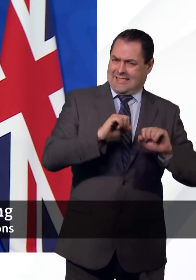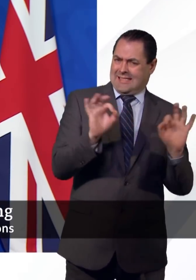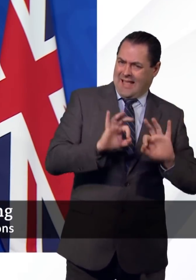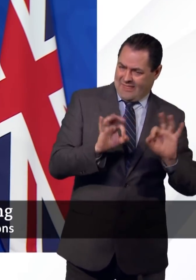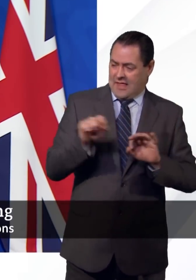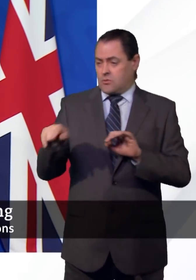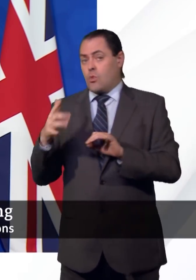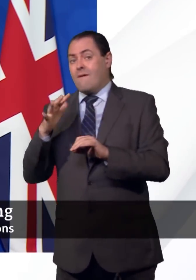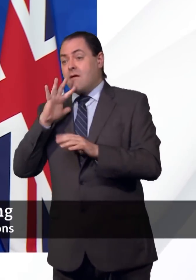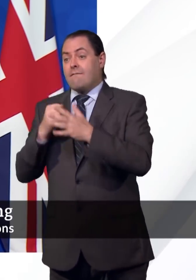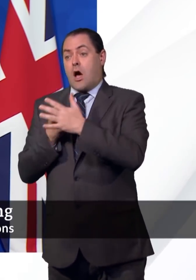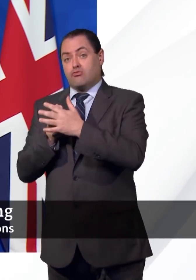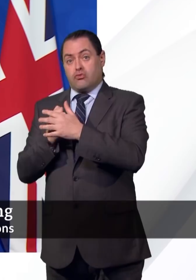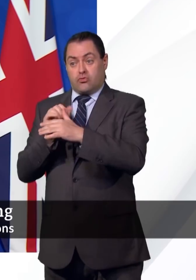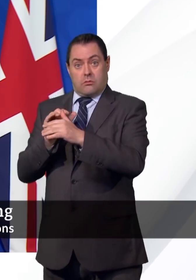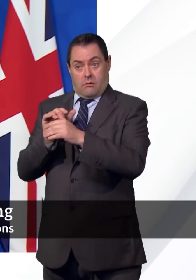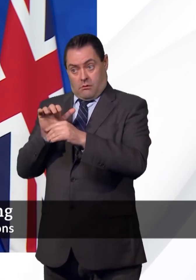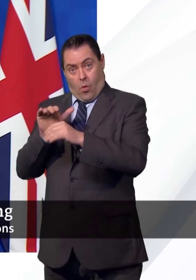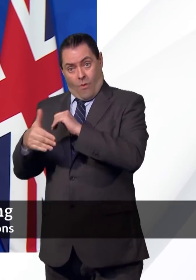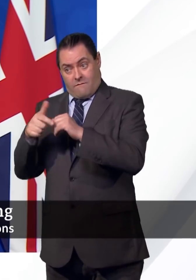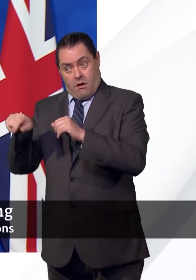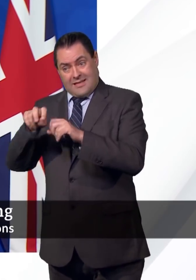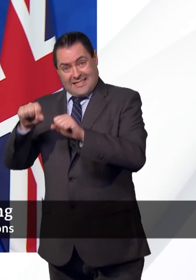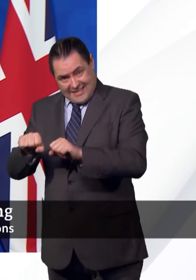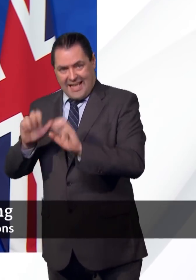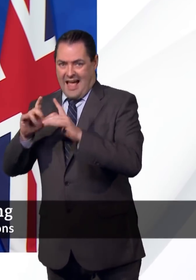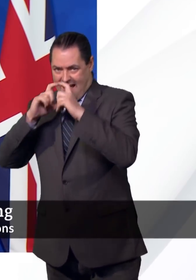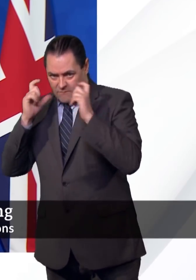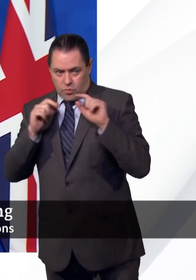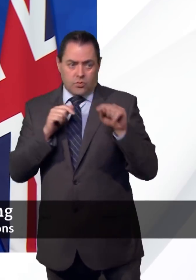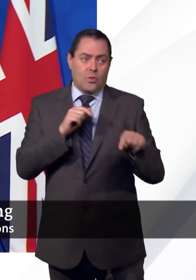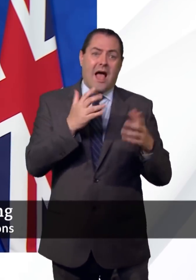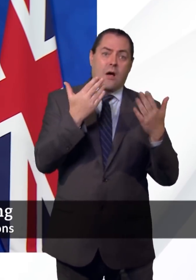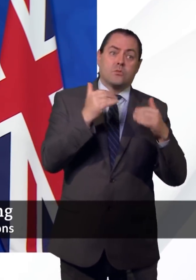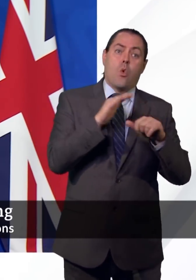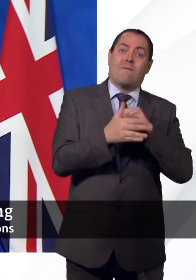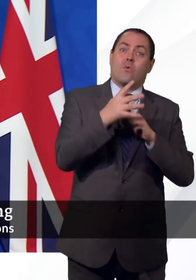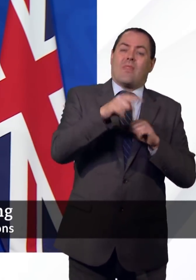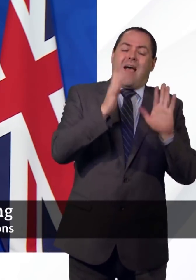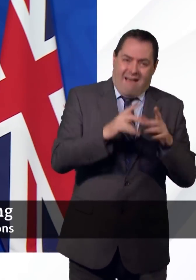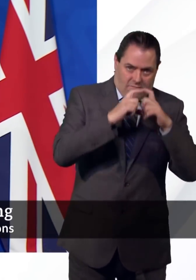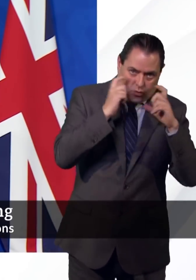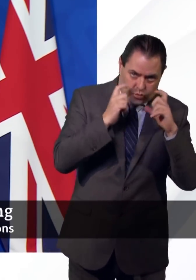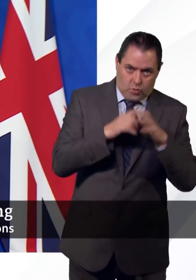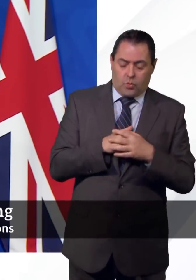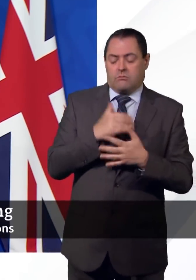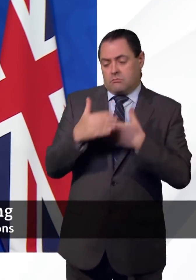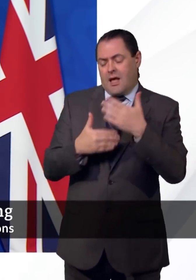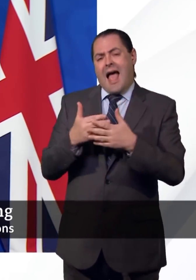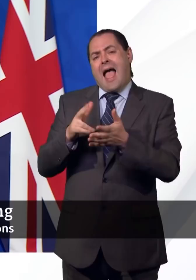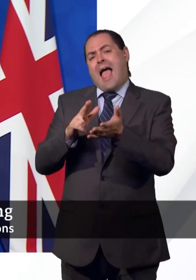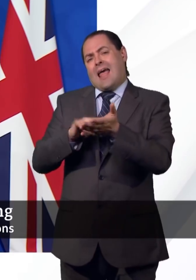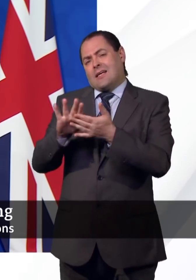people. The NHS Covid pass can still be obtained with 2 doses, but we will keep this under